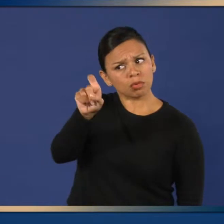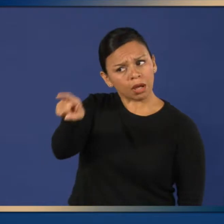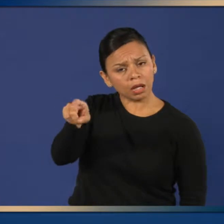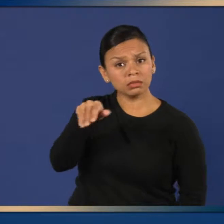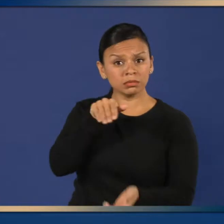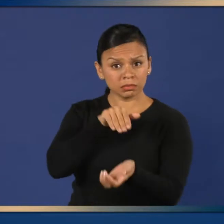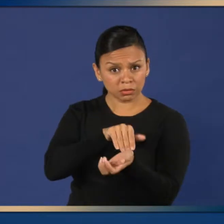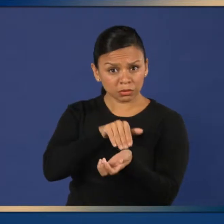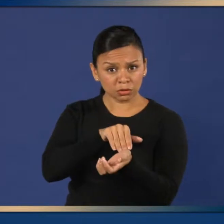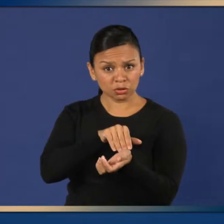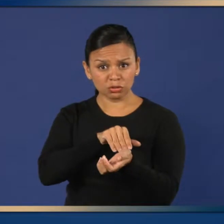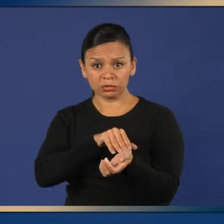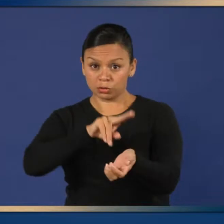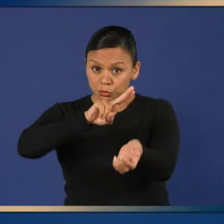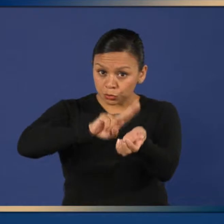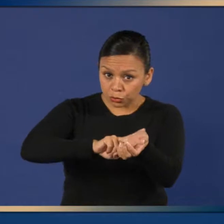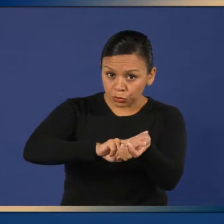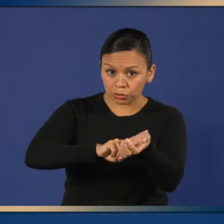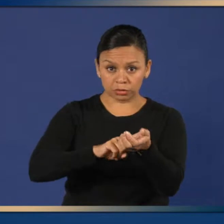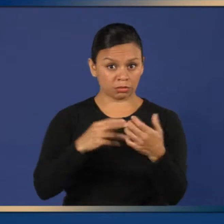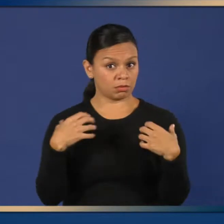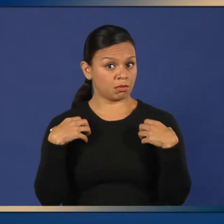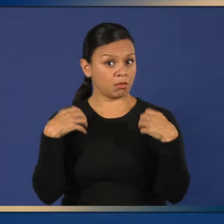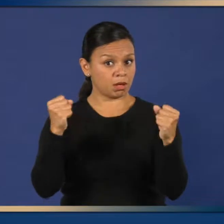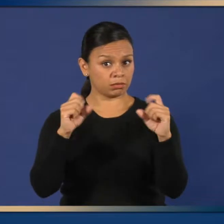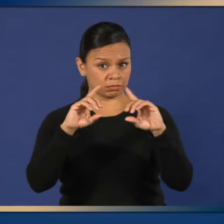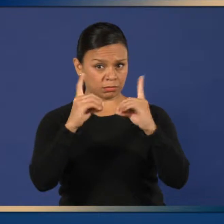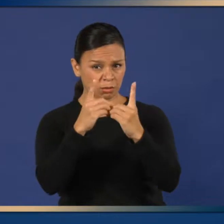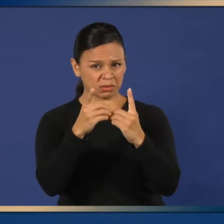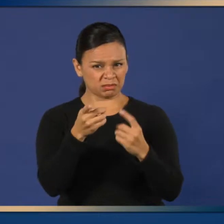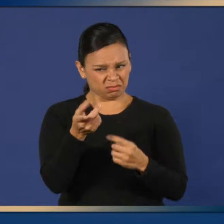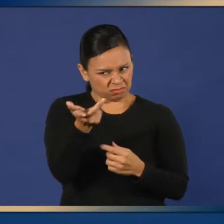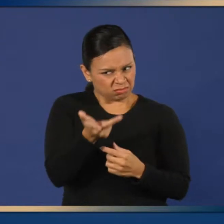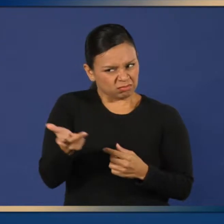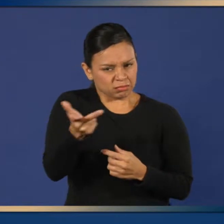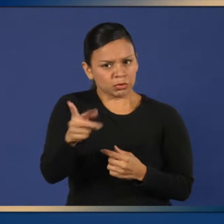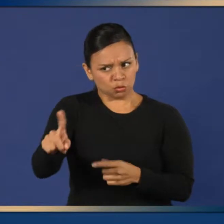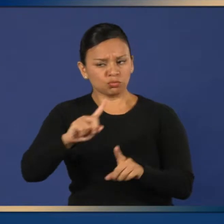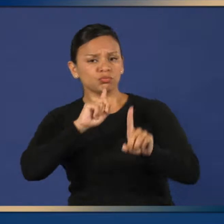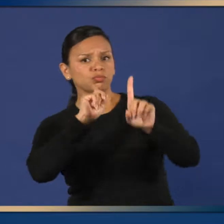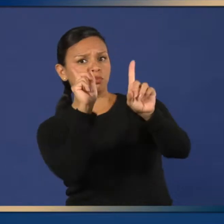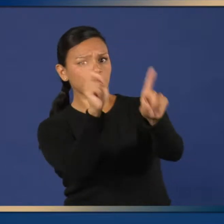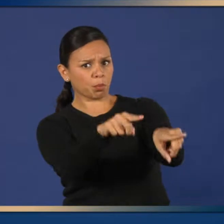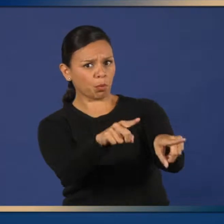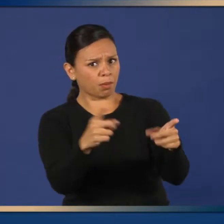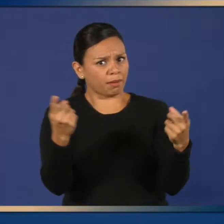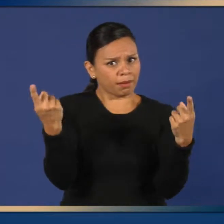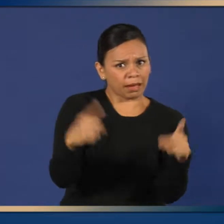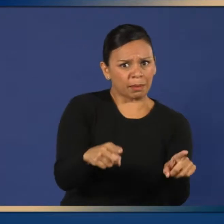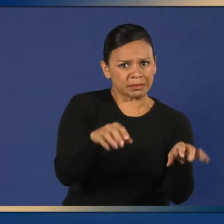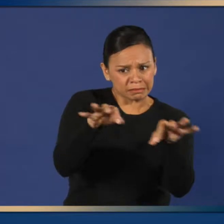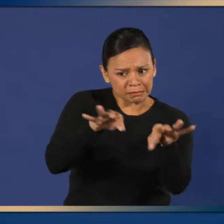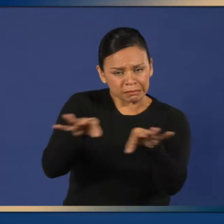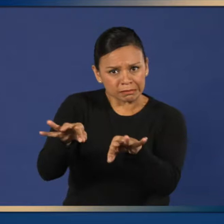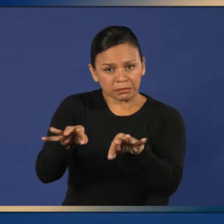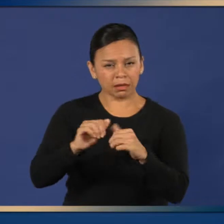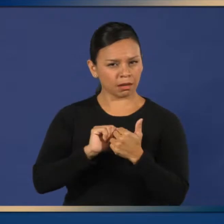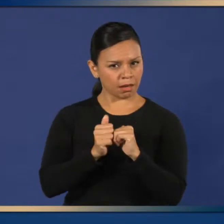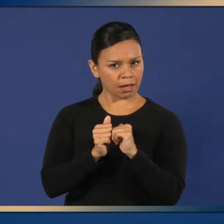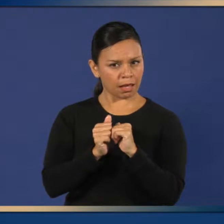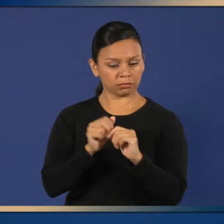Ask your doctor, nurse, or health department to report the reaction by filing